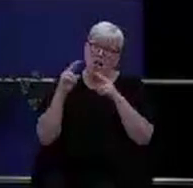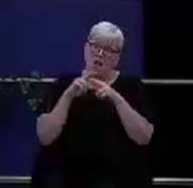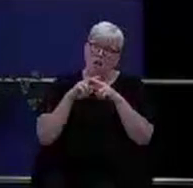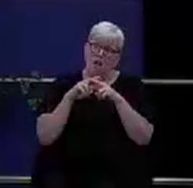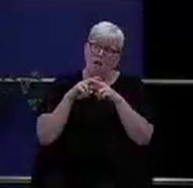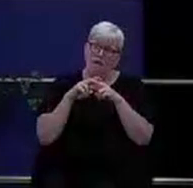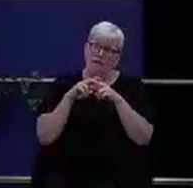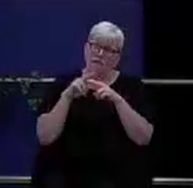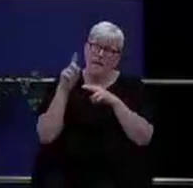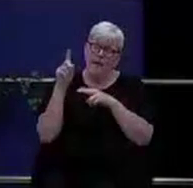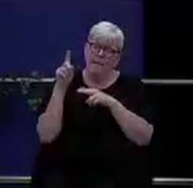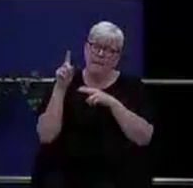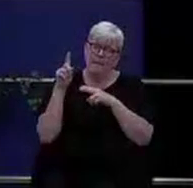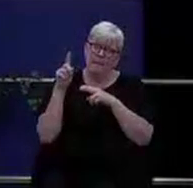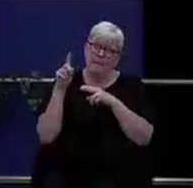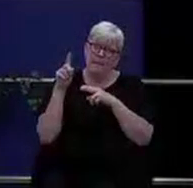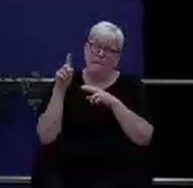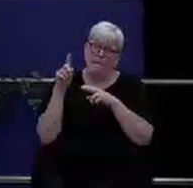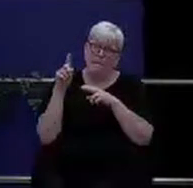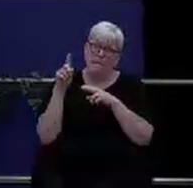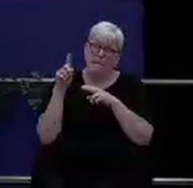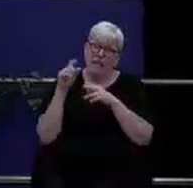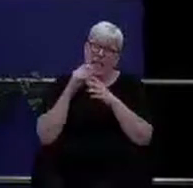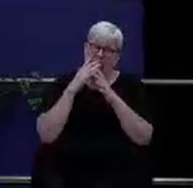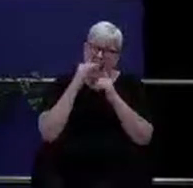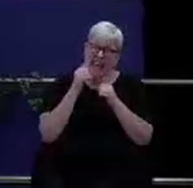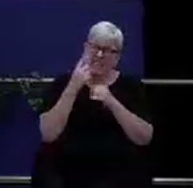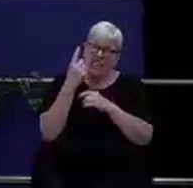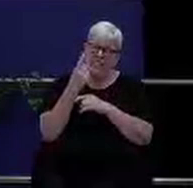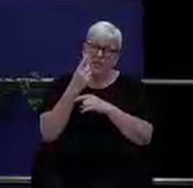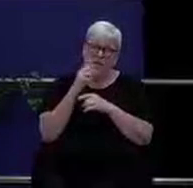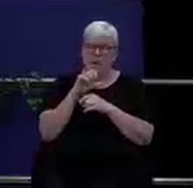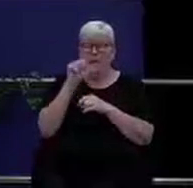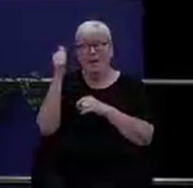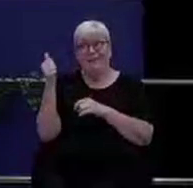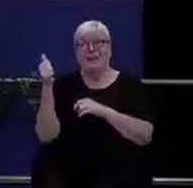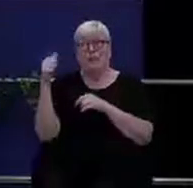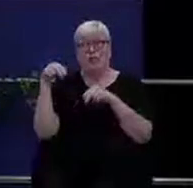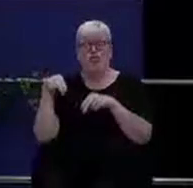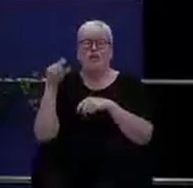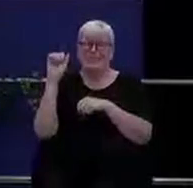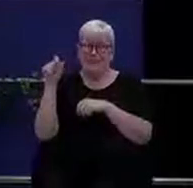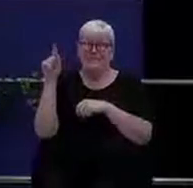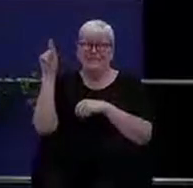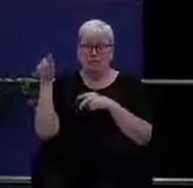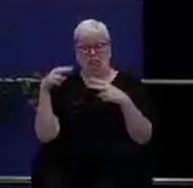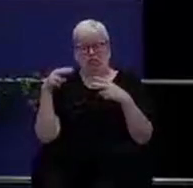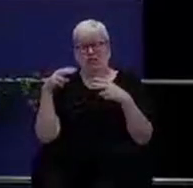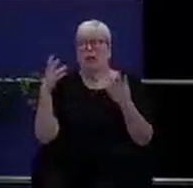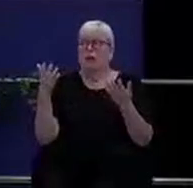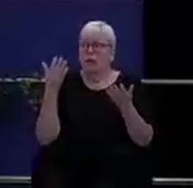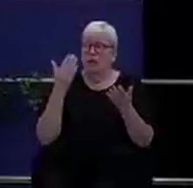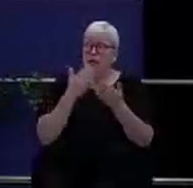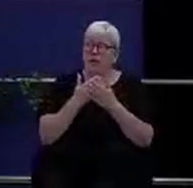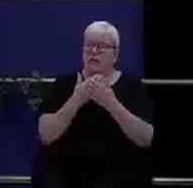the being ticking against somebody? Well, taking against my neighbour's dog, yes. Oh, right, yeah, yeah. Yeah, yeah. Yeah, because they, I mean, you